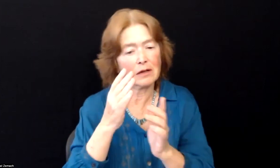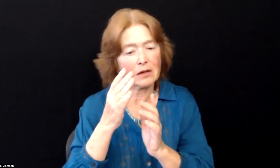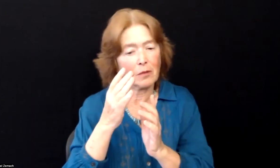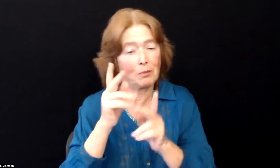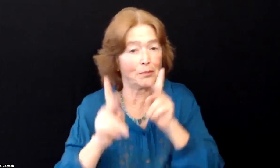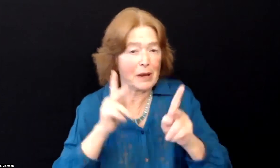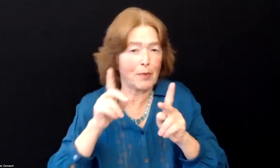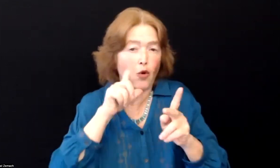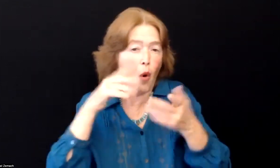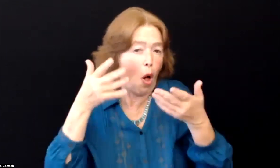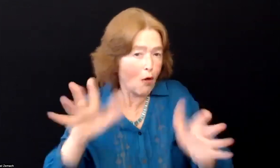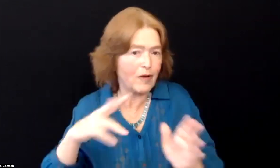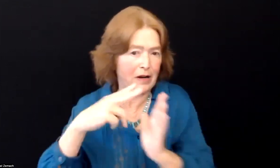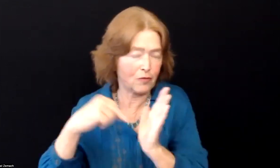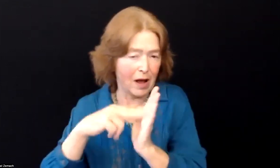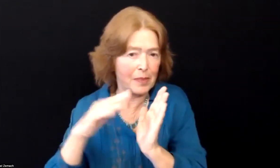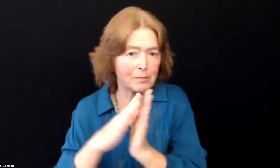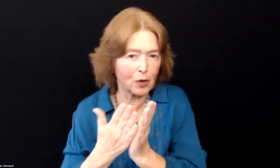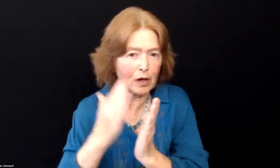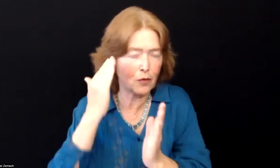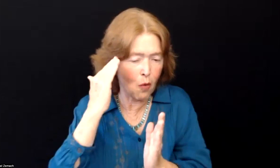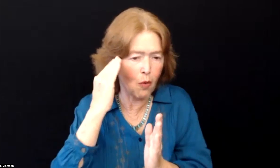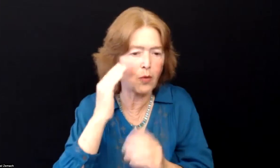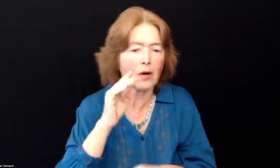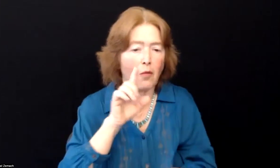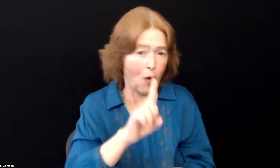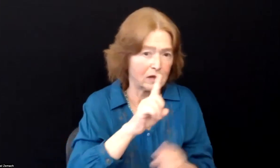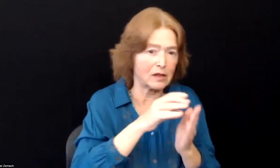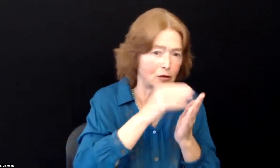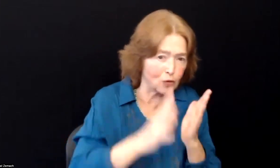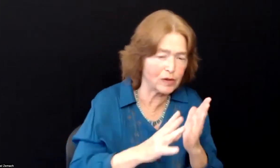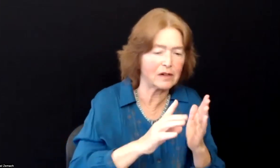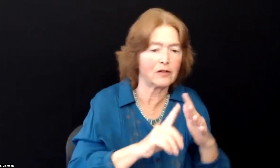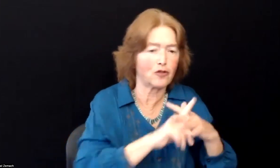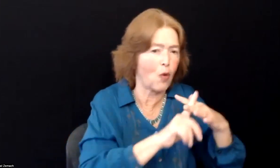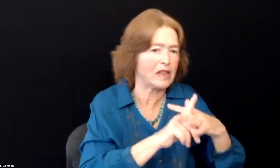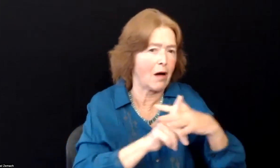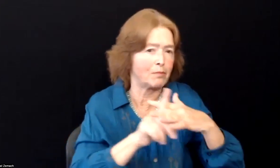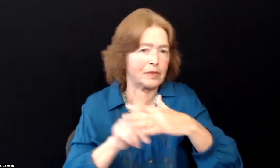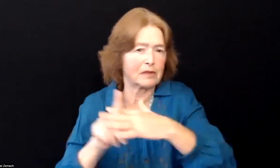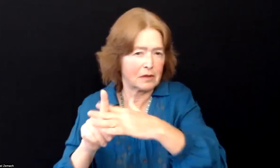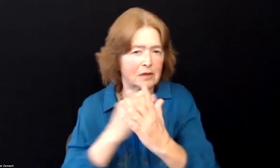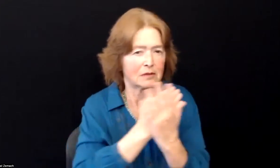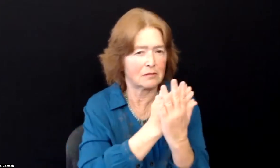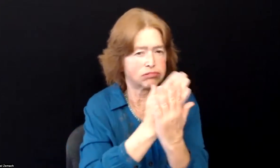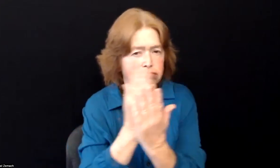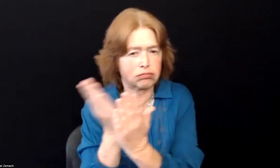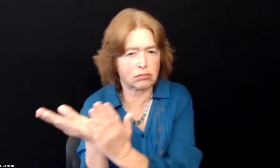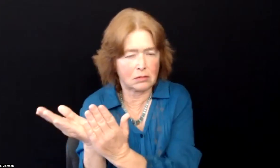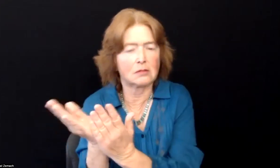For people who've already read the book, there's one student who shows up throughout